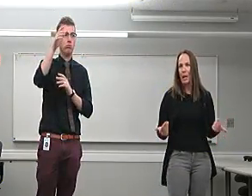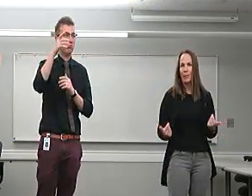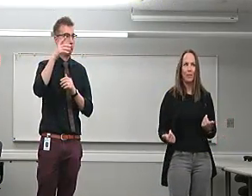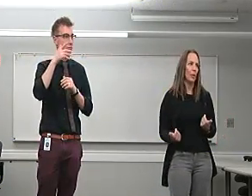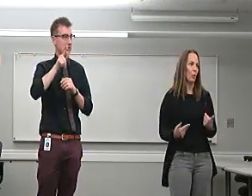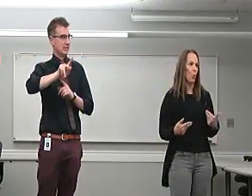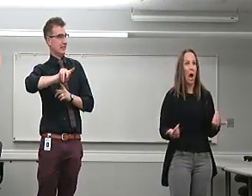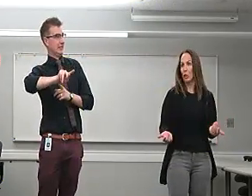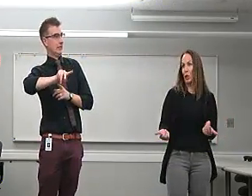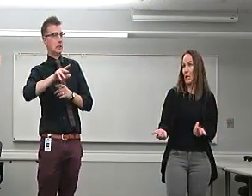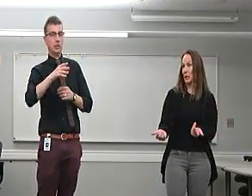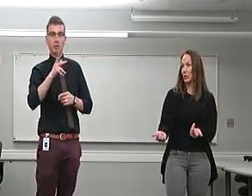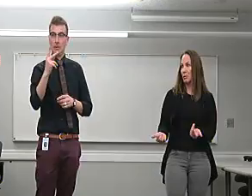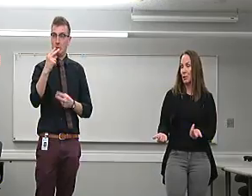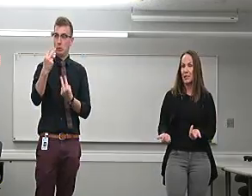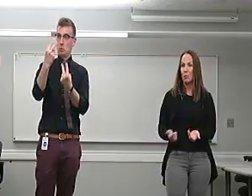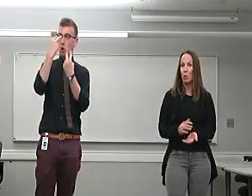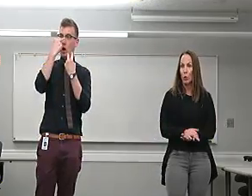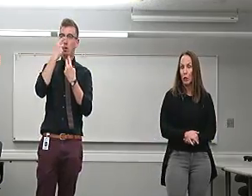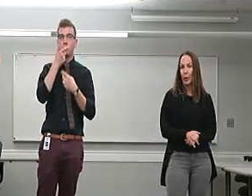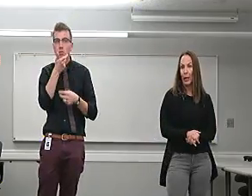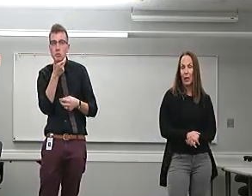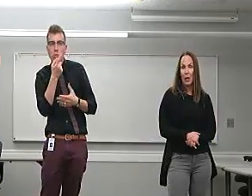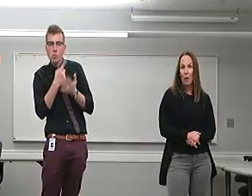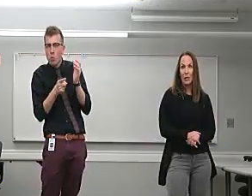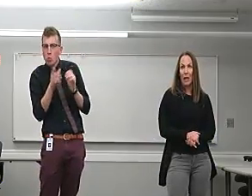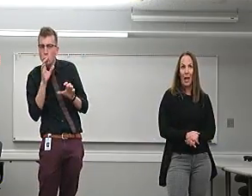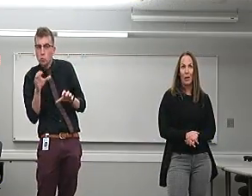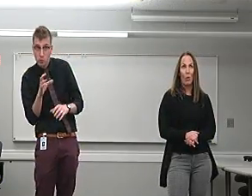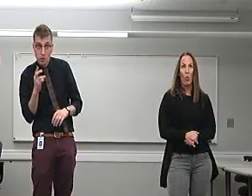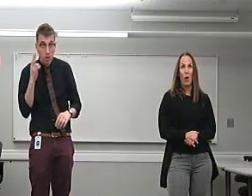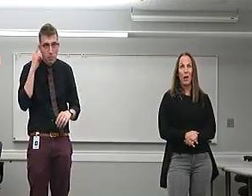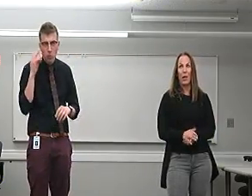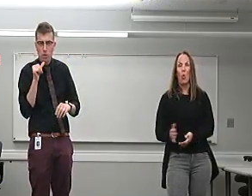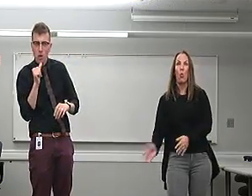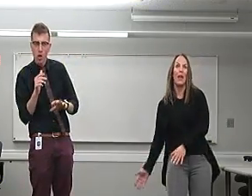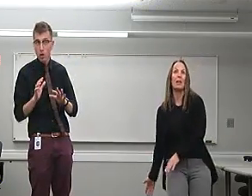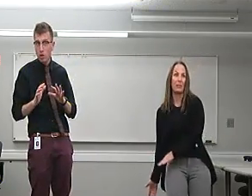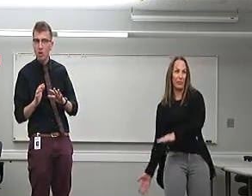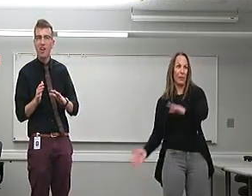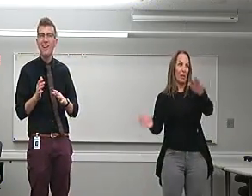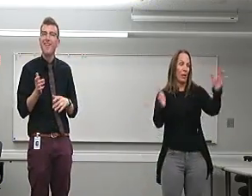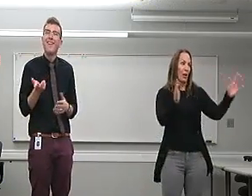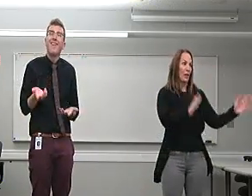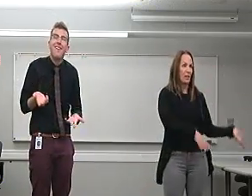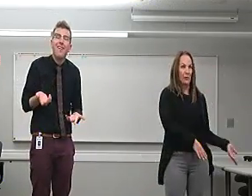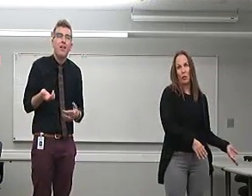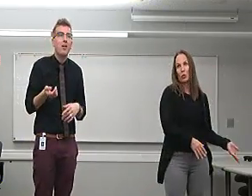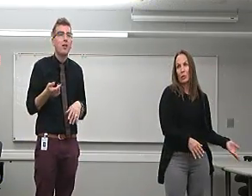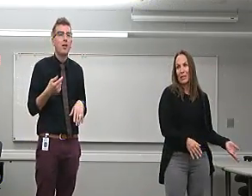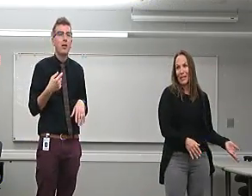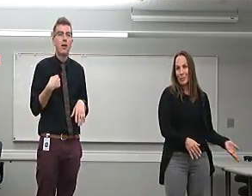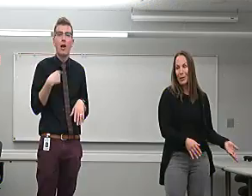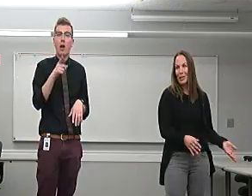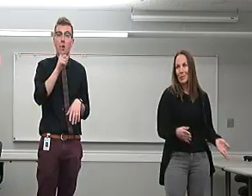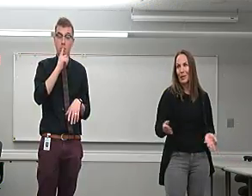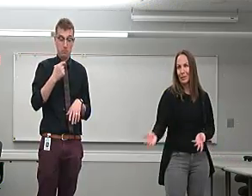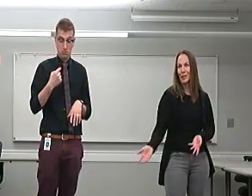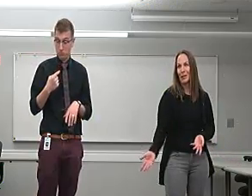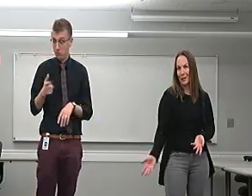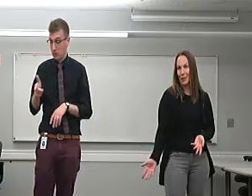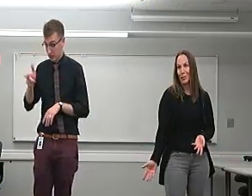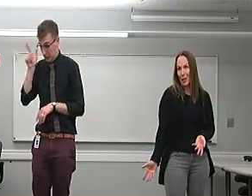watching us to see what we're doing. I was like, I don't want a wave of deaf children to get implants because Leah got an implant.